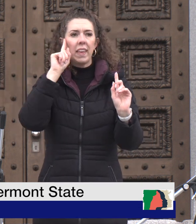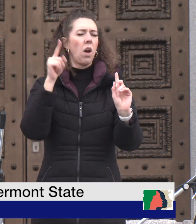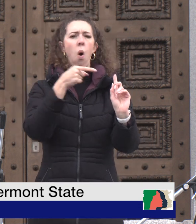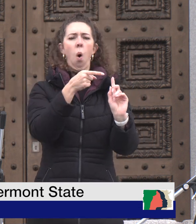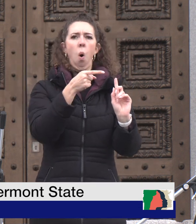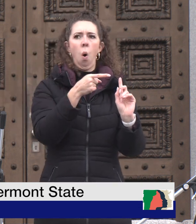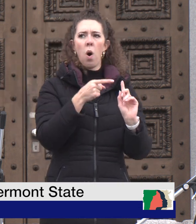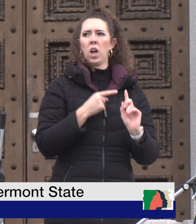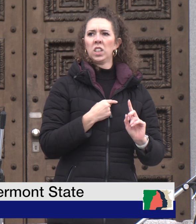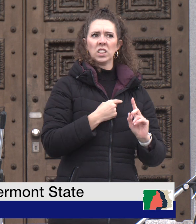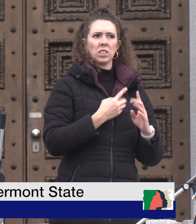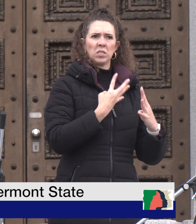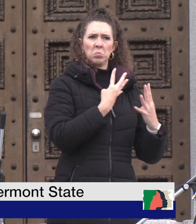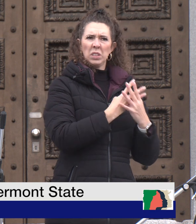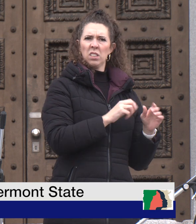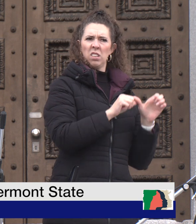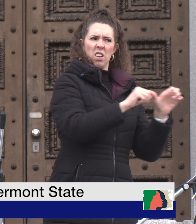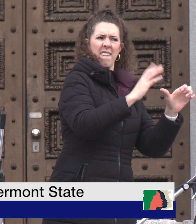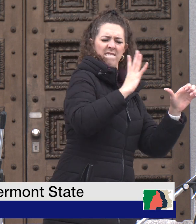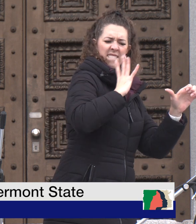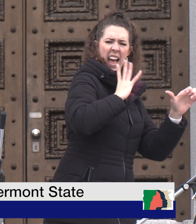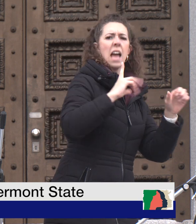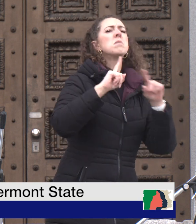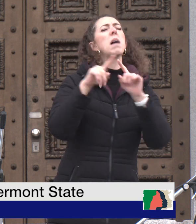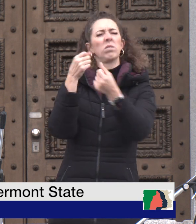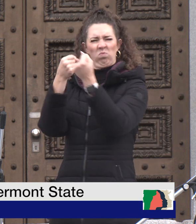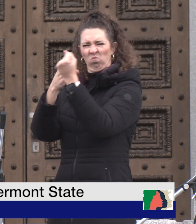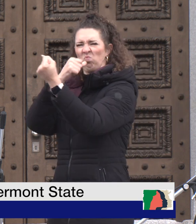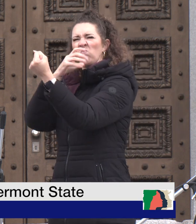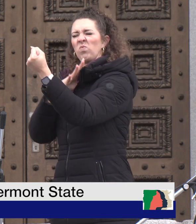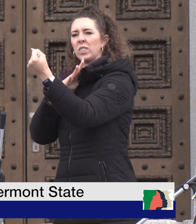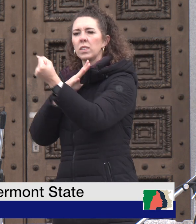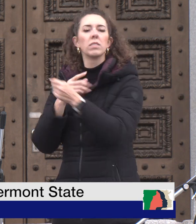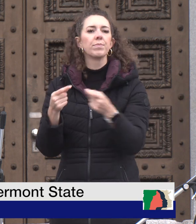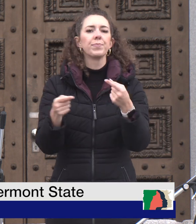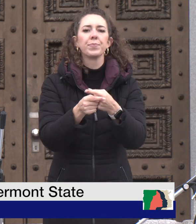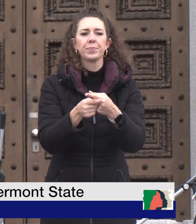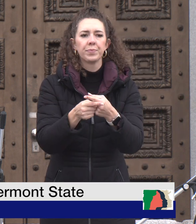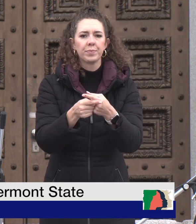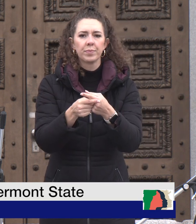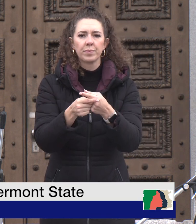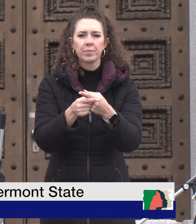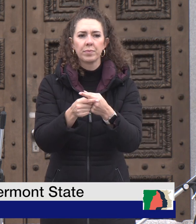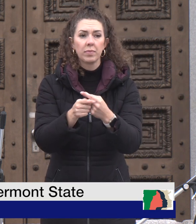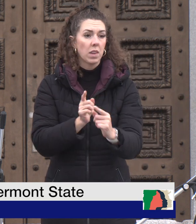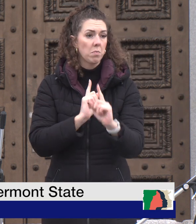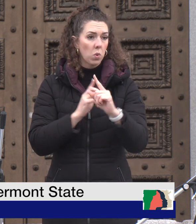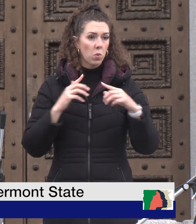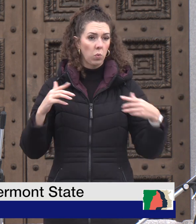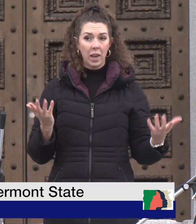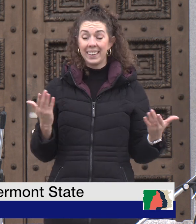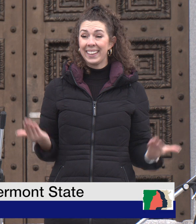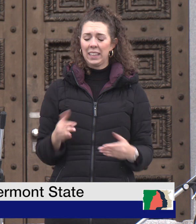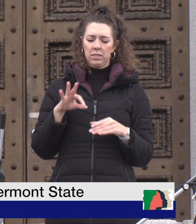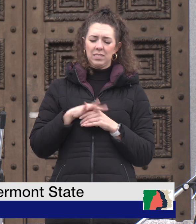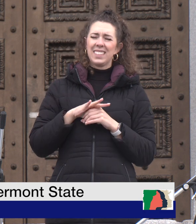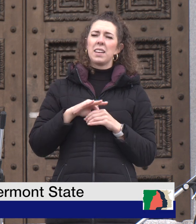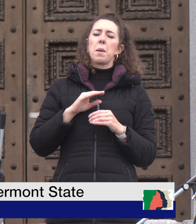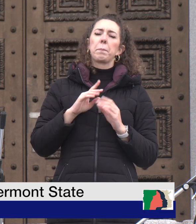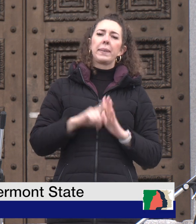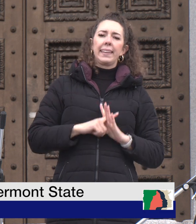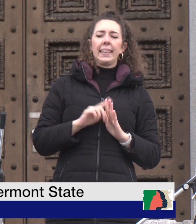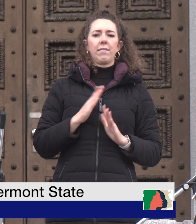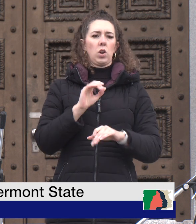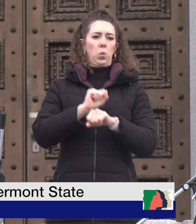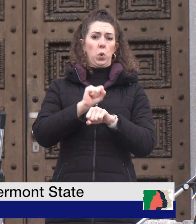separate or even incompatible politics. In closing, the election is just the beginning, and our efforts must